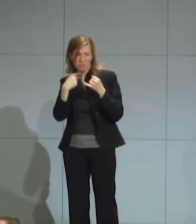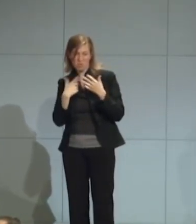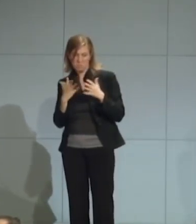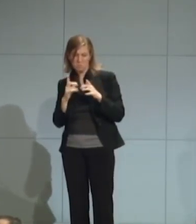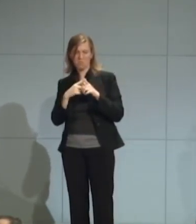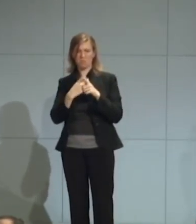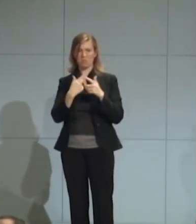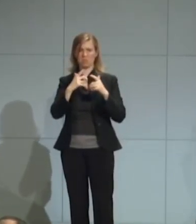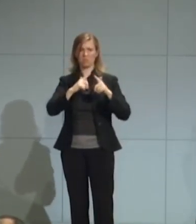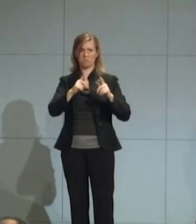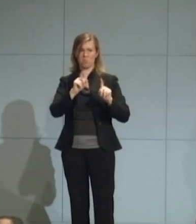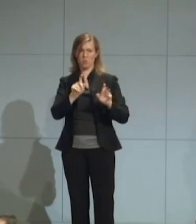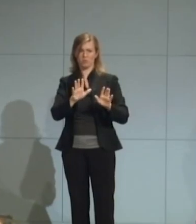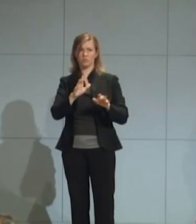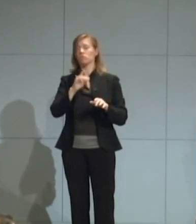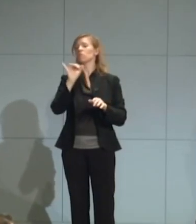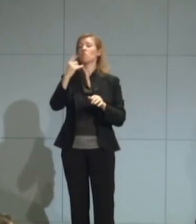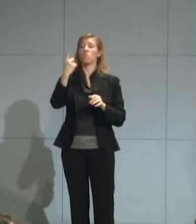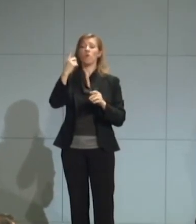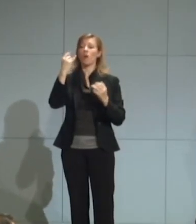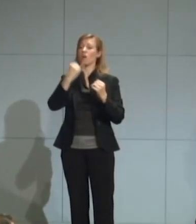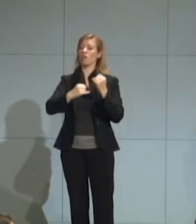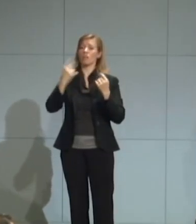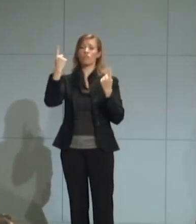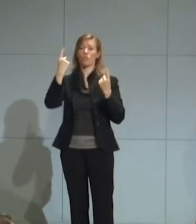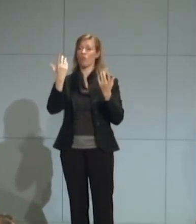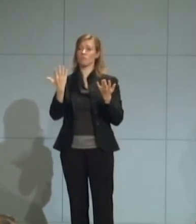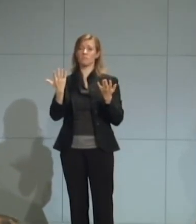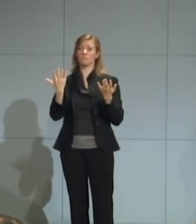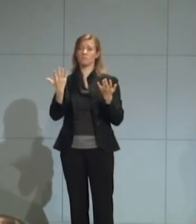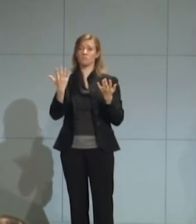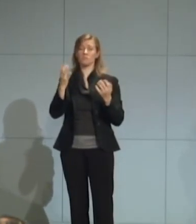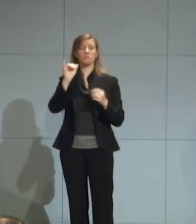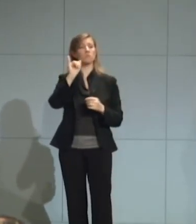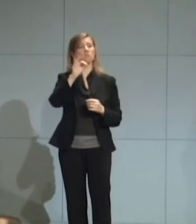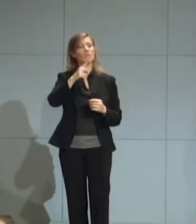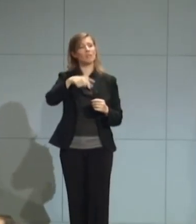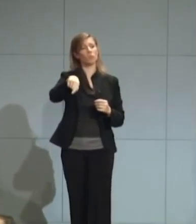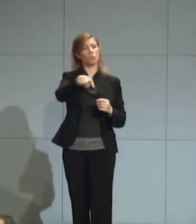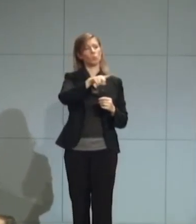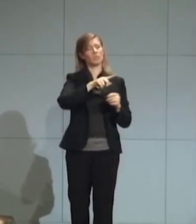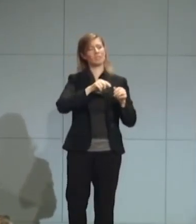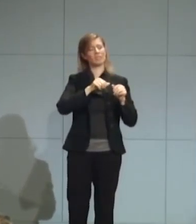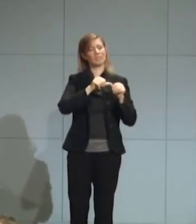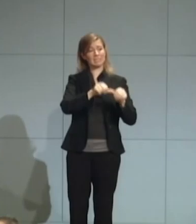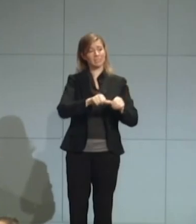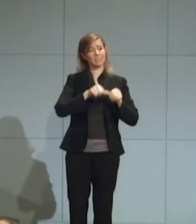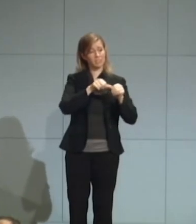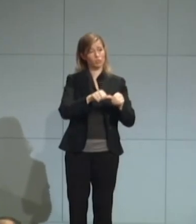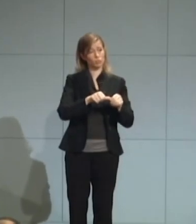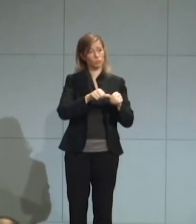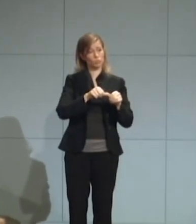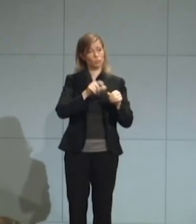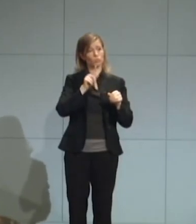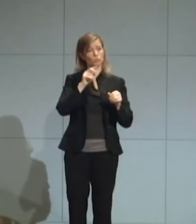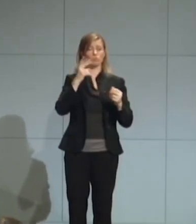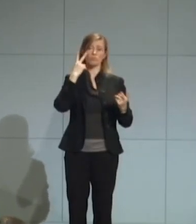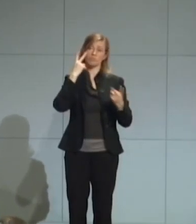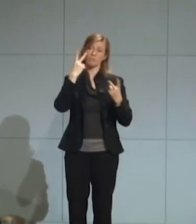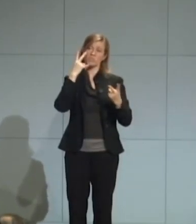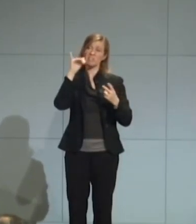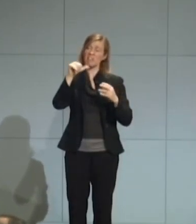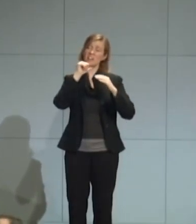was what we would now call a mixed race civilization for thousands of years. But under white supremacy, that